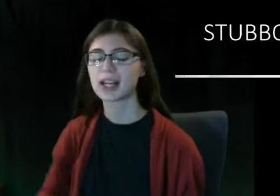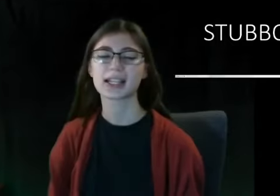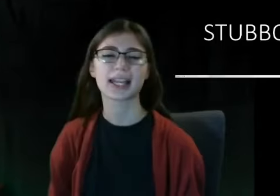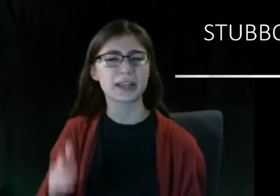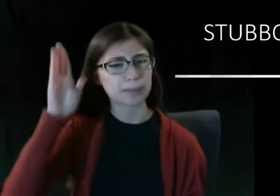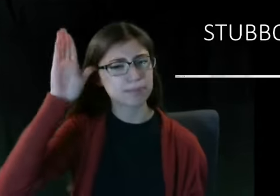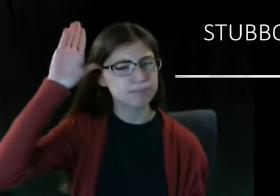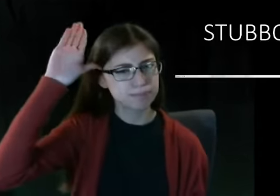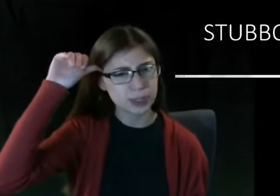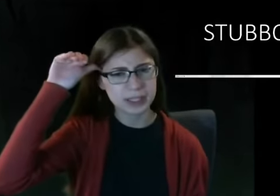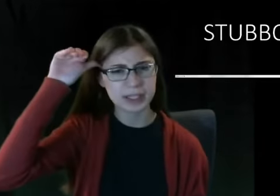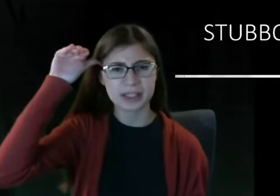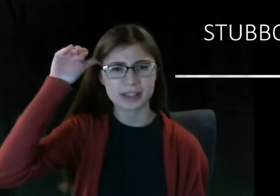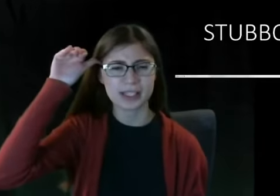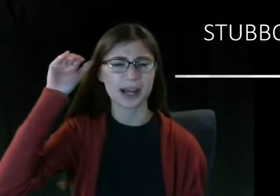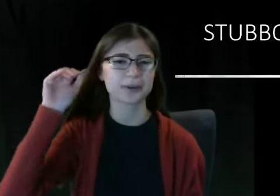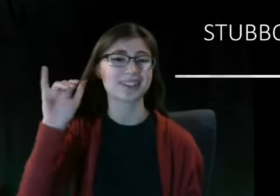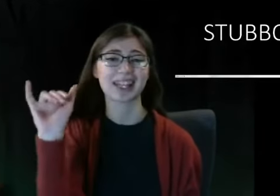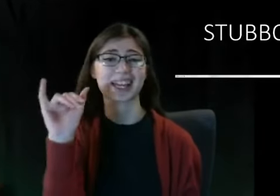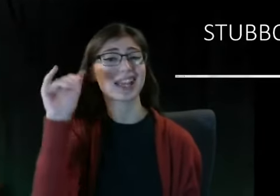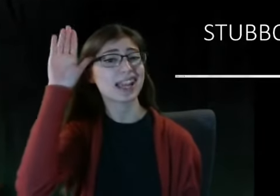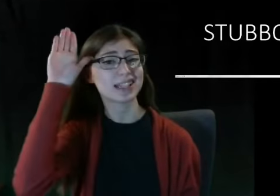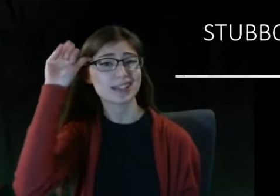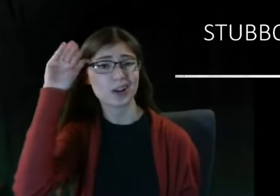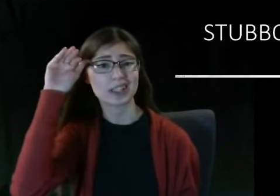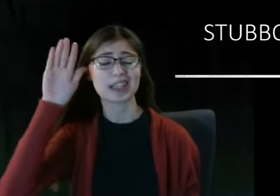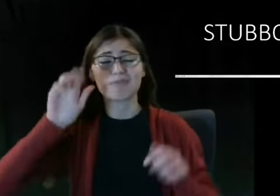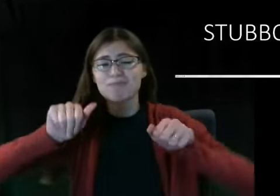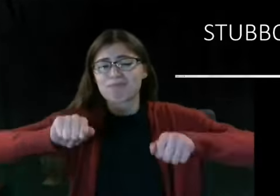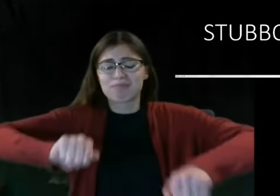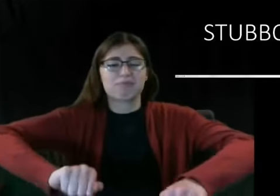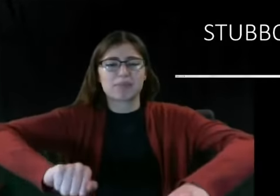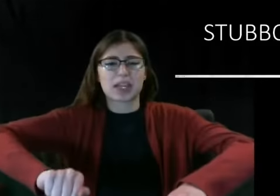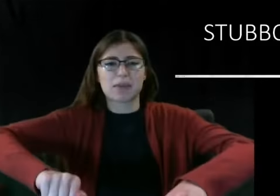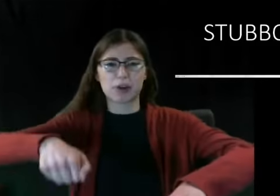Like you're putting your ears down like a donkey staying put.